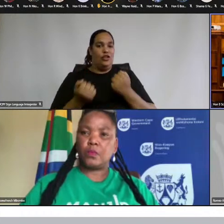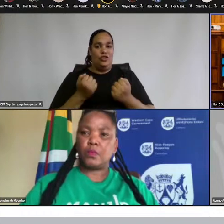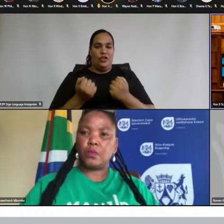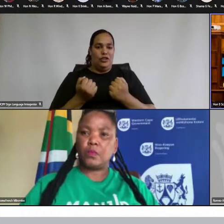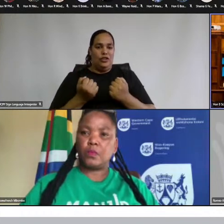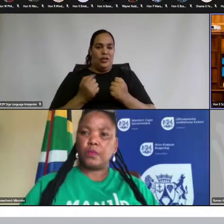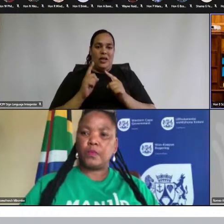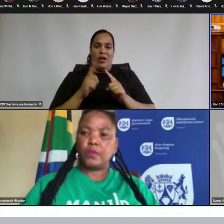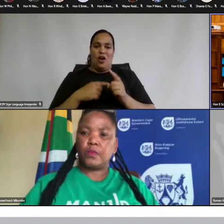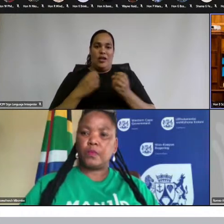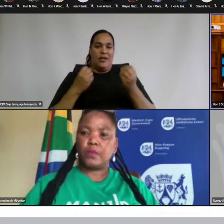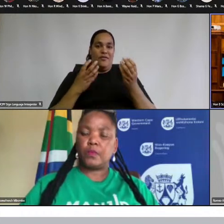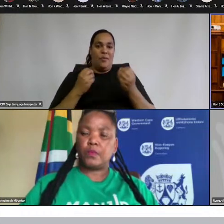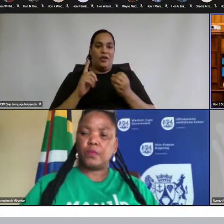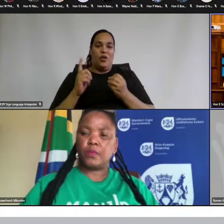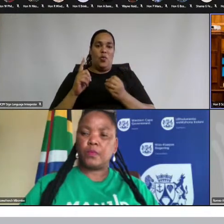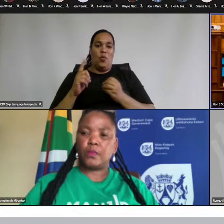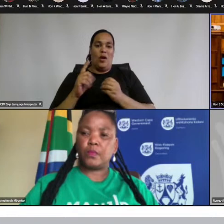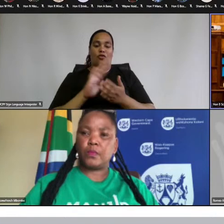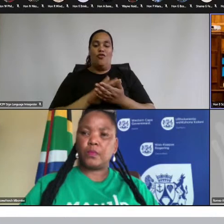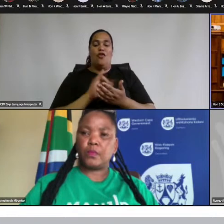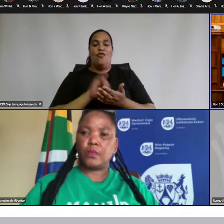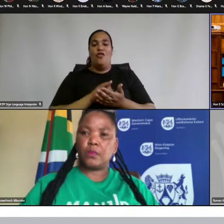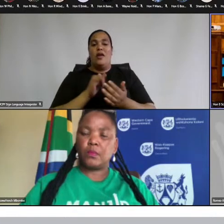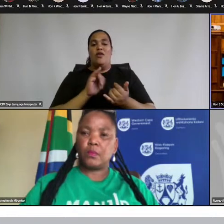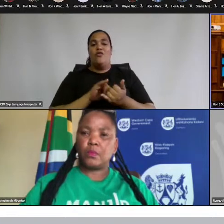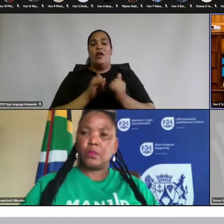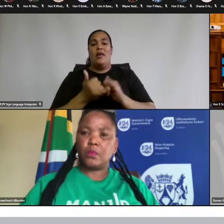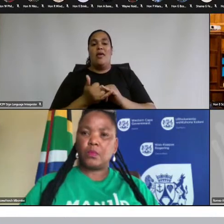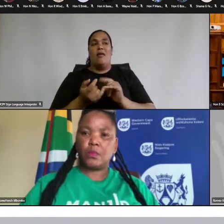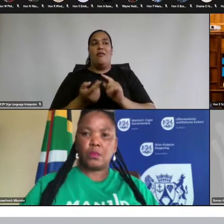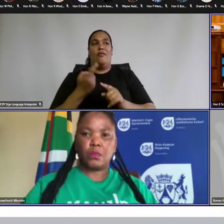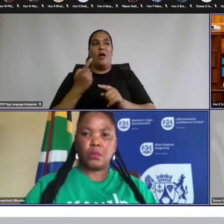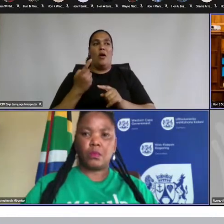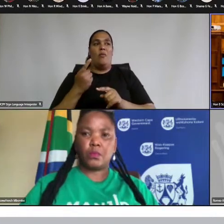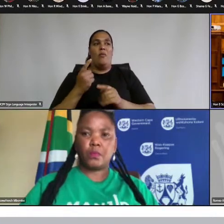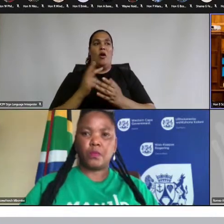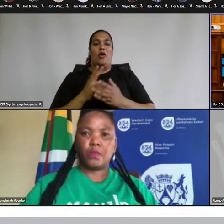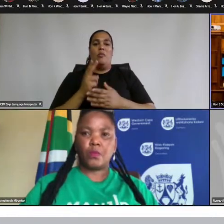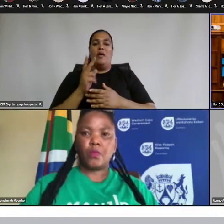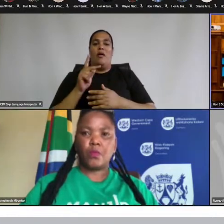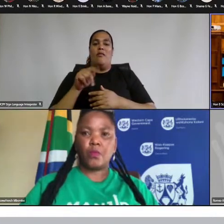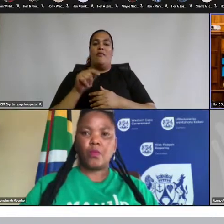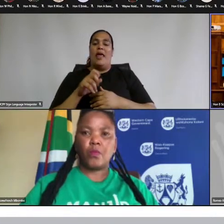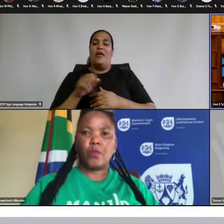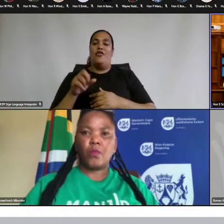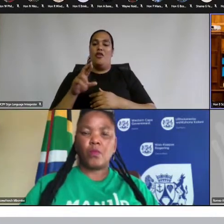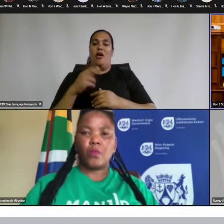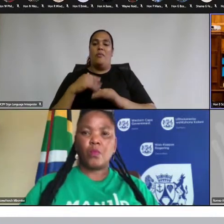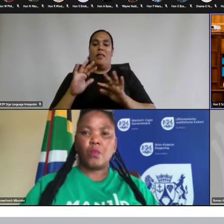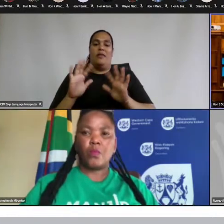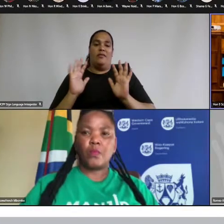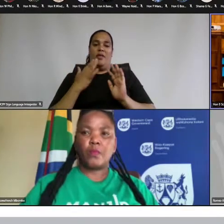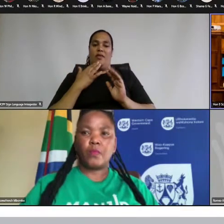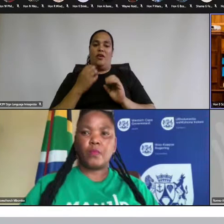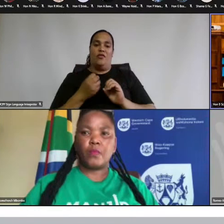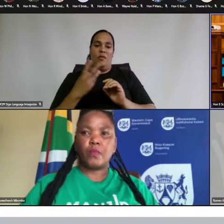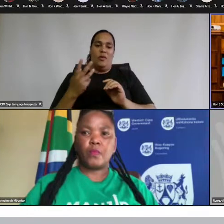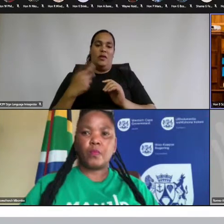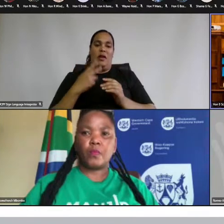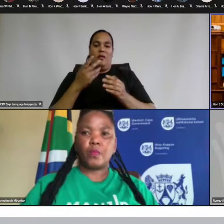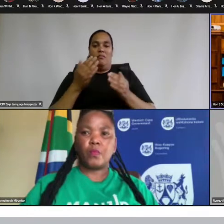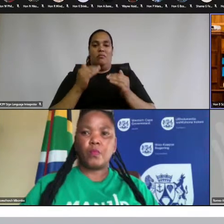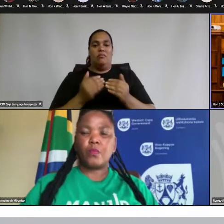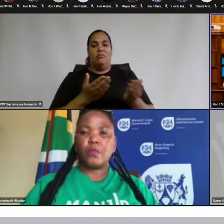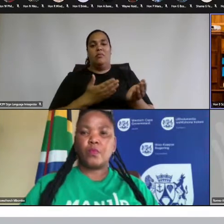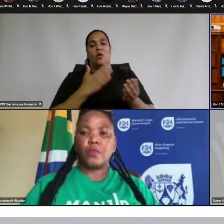the information that has been relayed by Honourable Philander, so I'm going to leave it as such. Thank you very much. I now